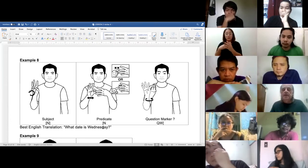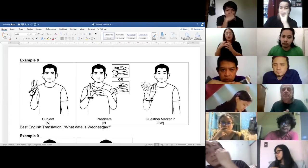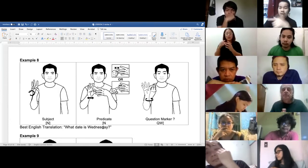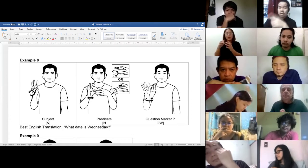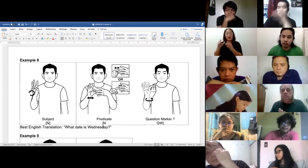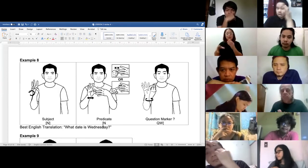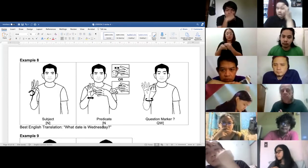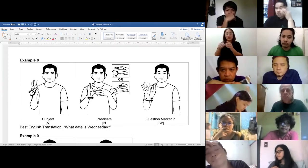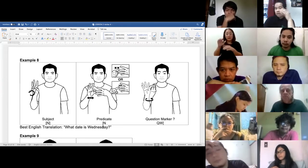to